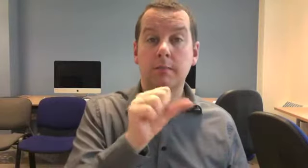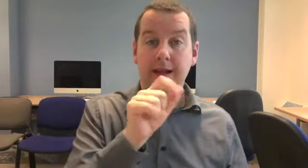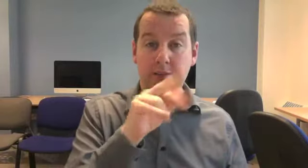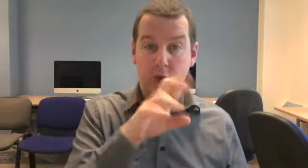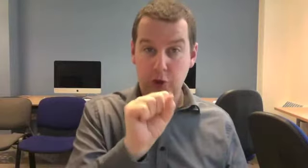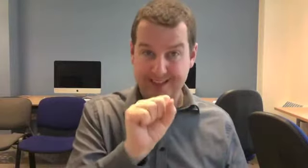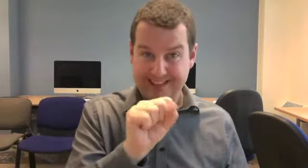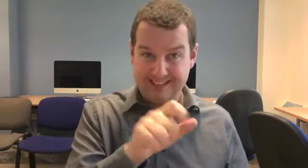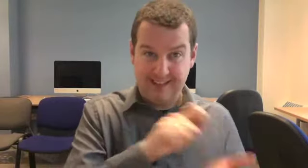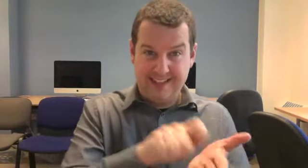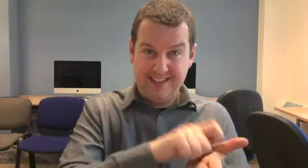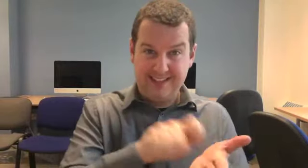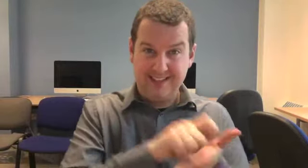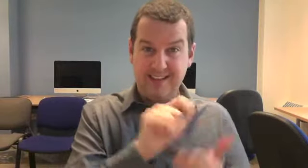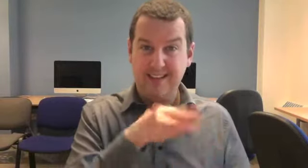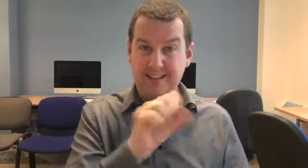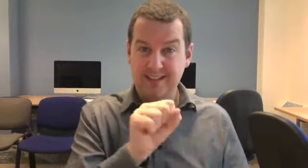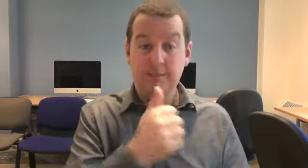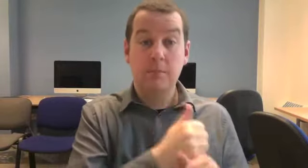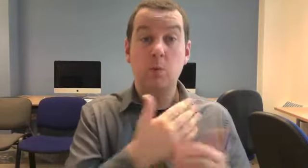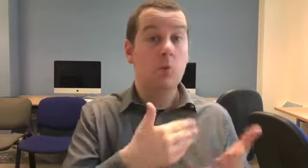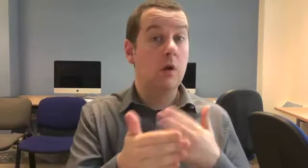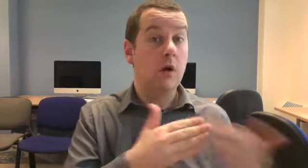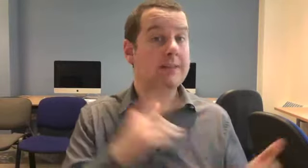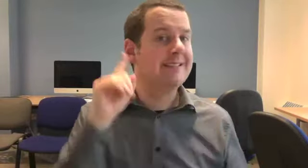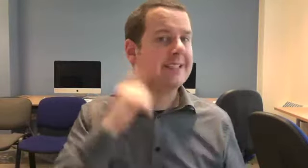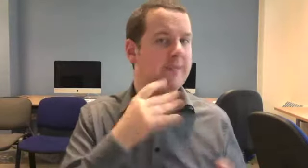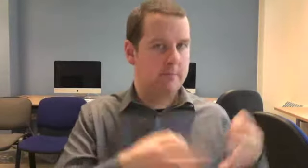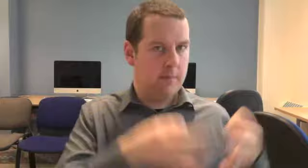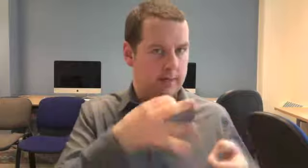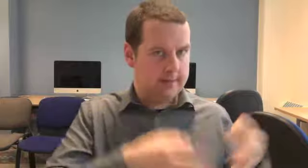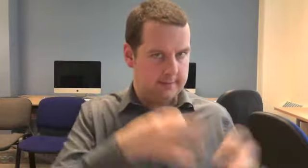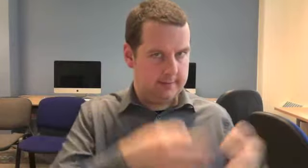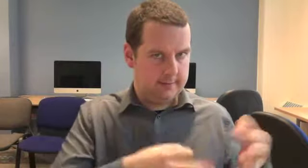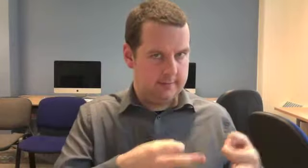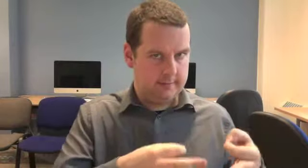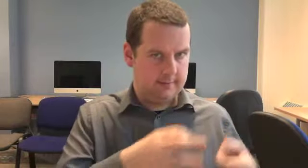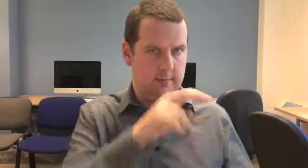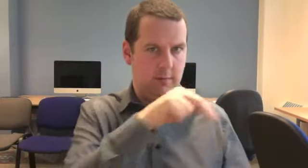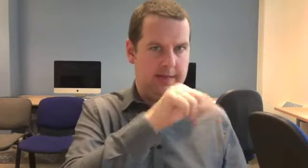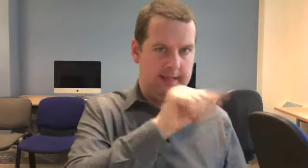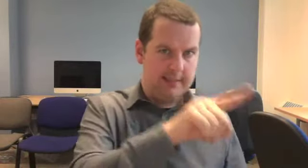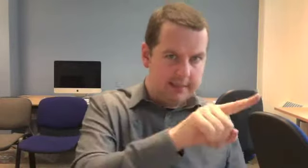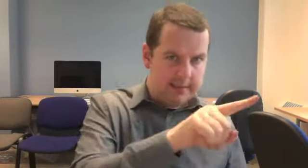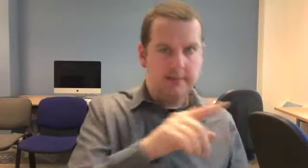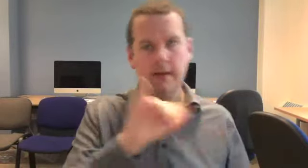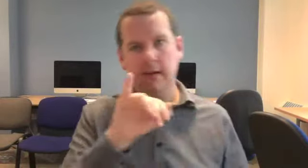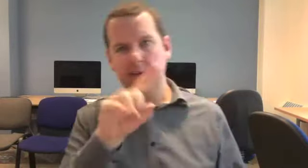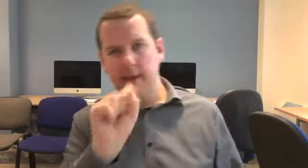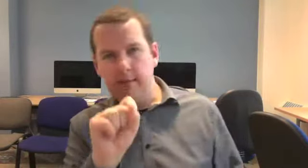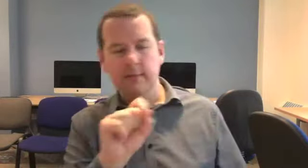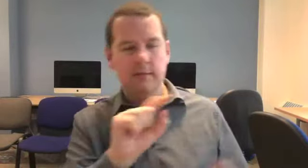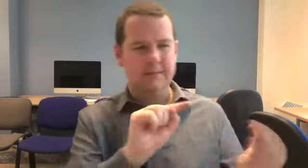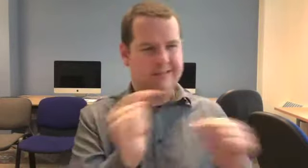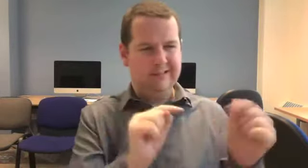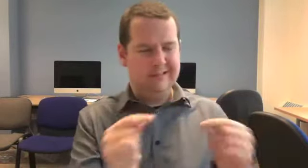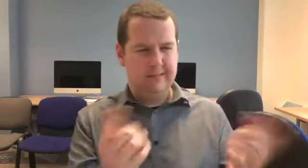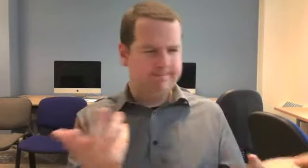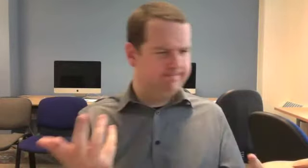Then I did a master's thesis focusing on deaf politics. looking at the NAD and the Irish Deaf